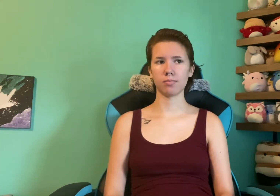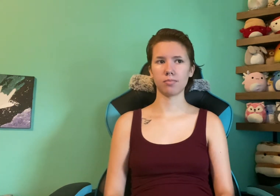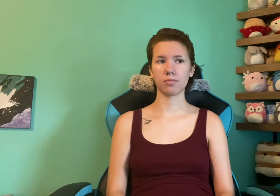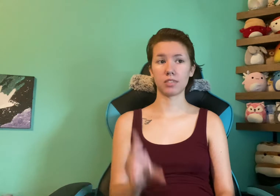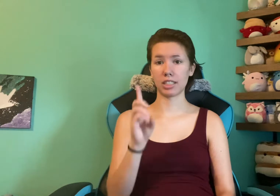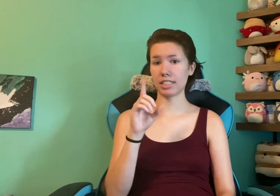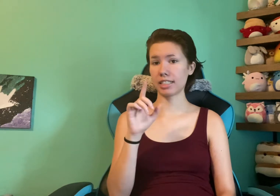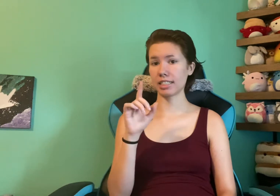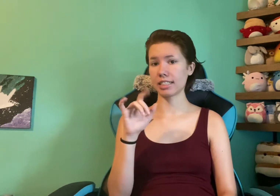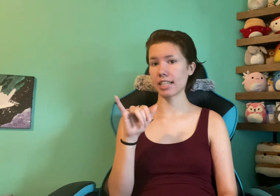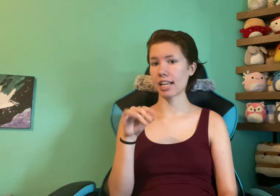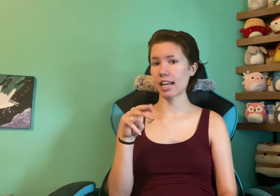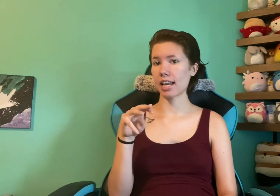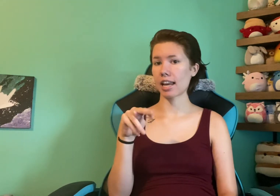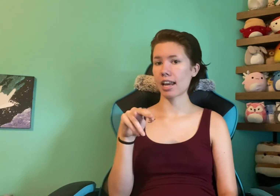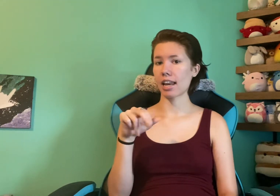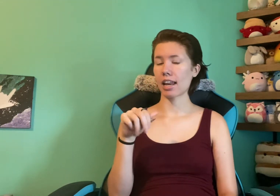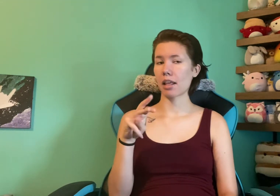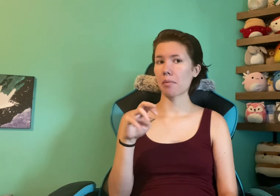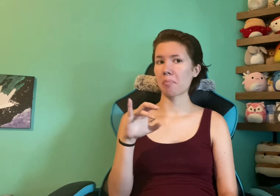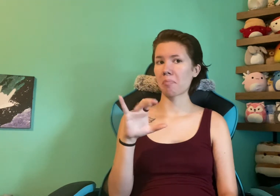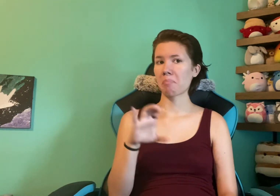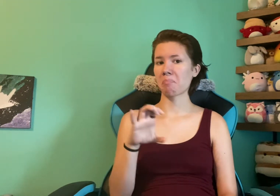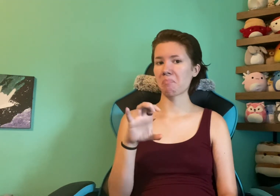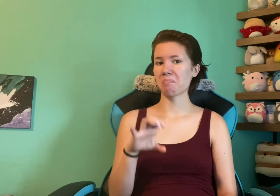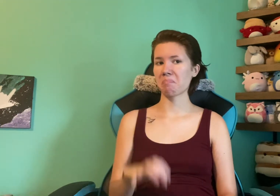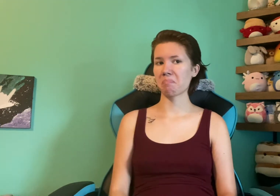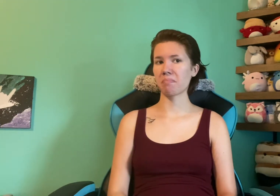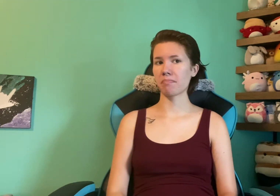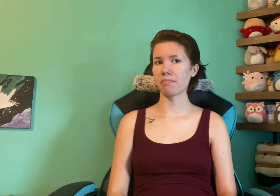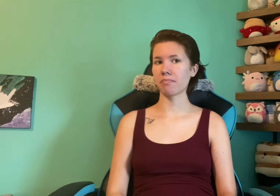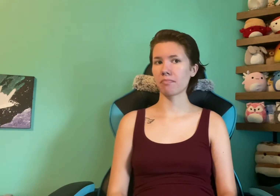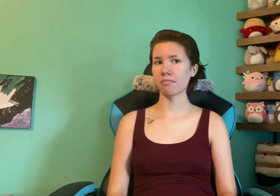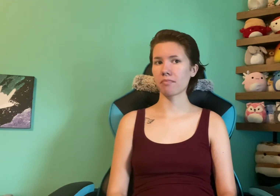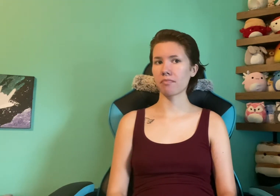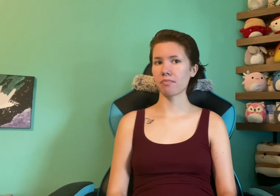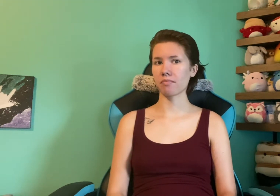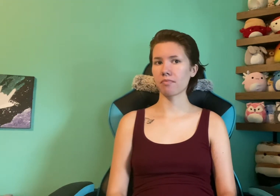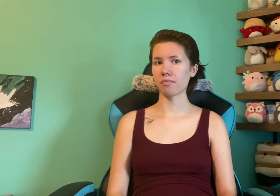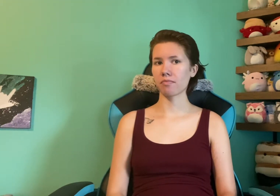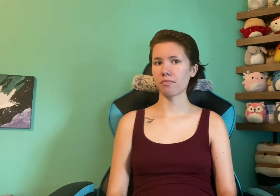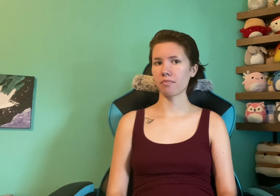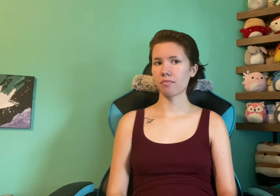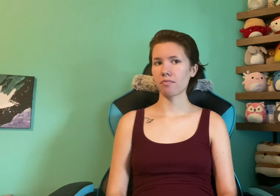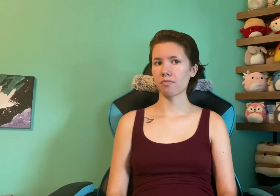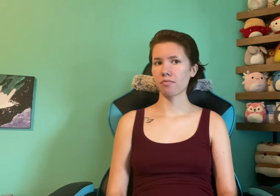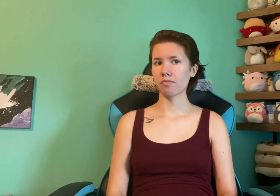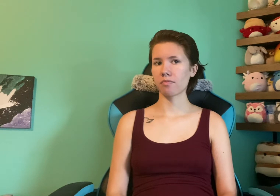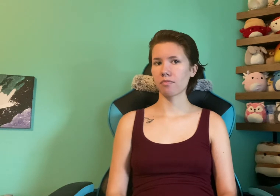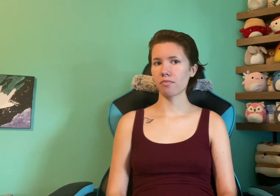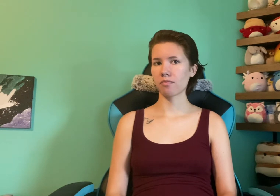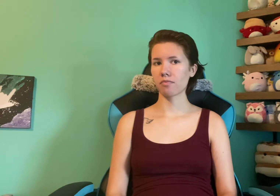questions a few minutes ago, the one where we had to fill in the table about secondary or primary or secondary